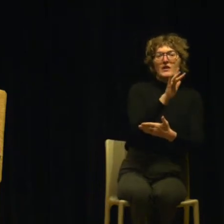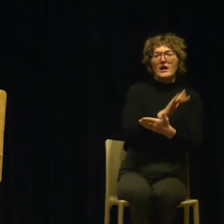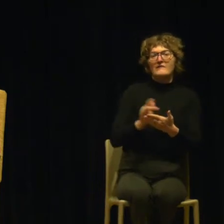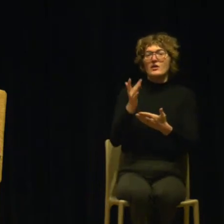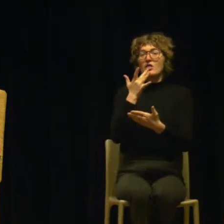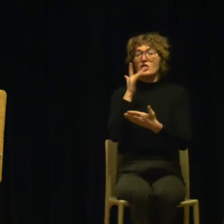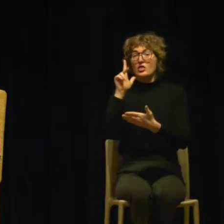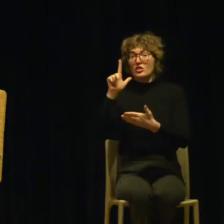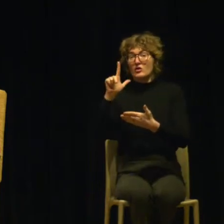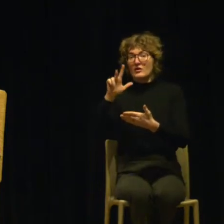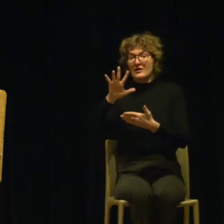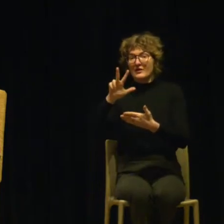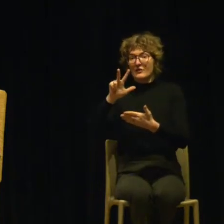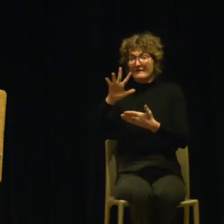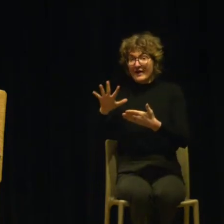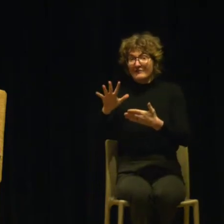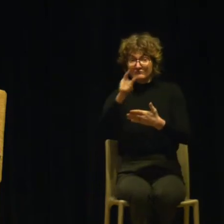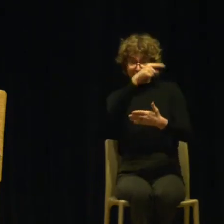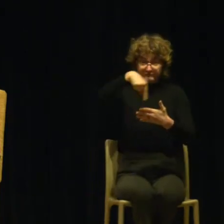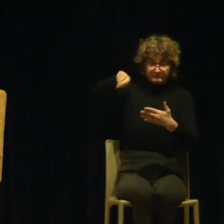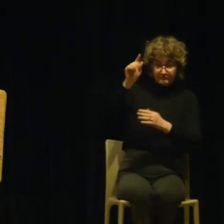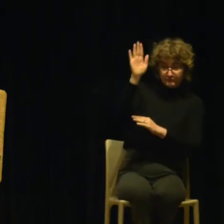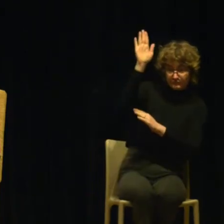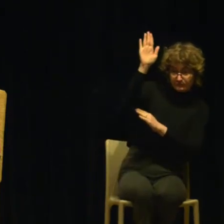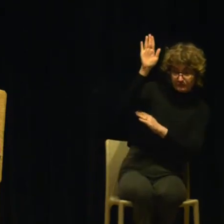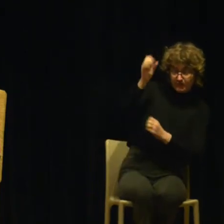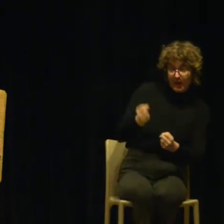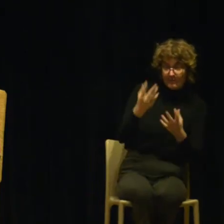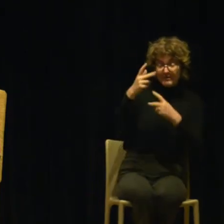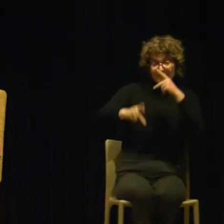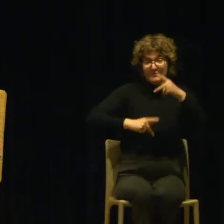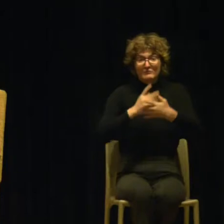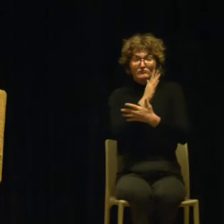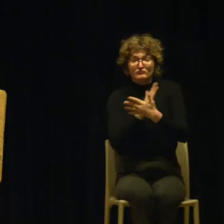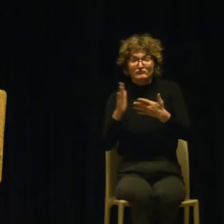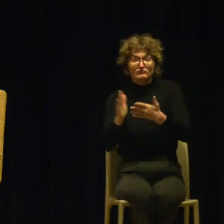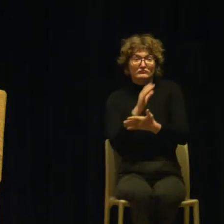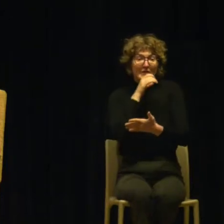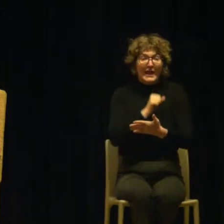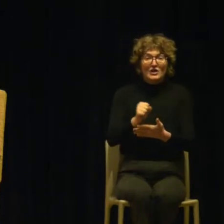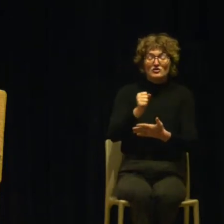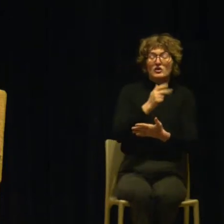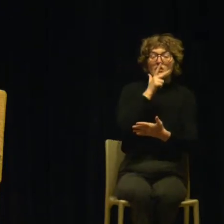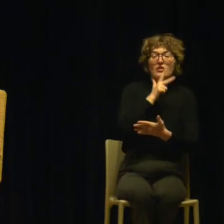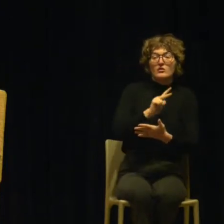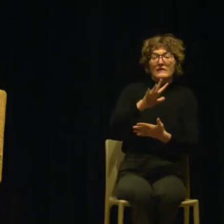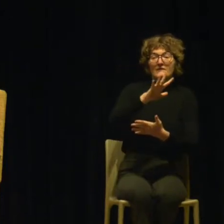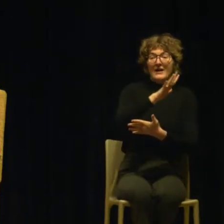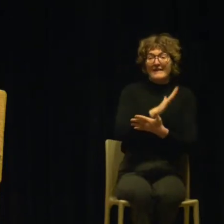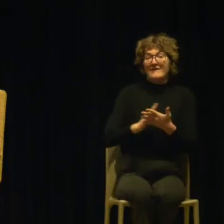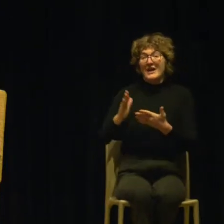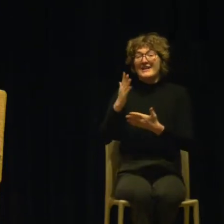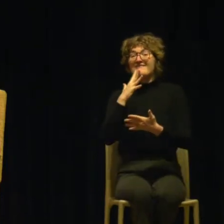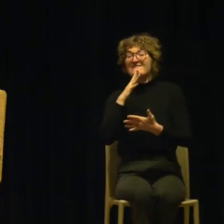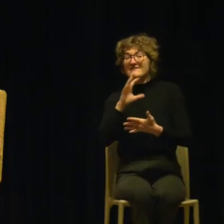35? Okay. How many people are between the ages of 35 and 50?